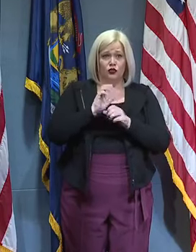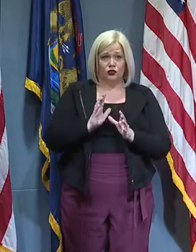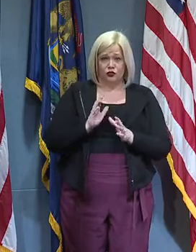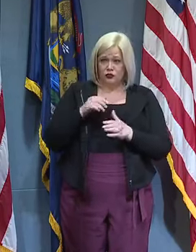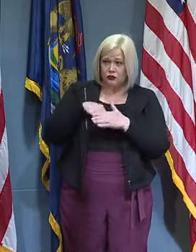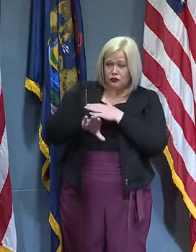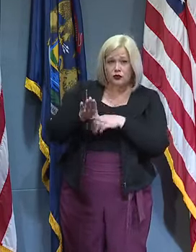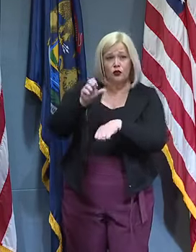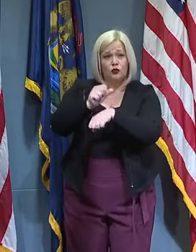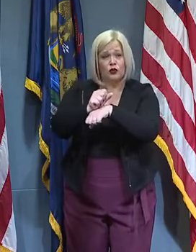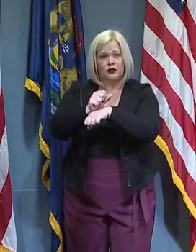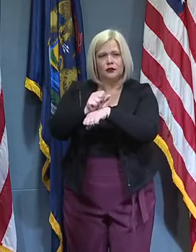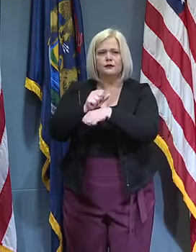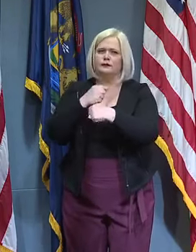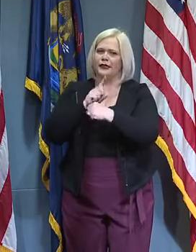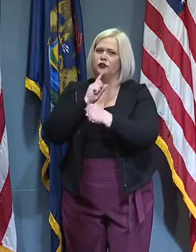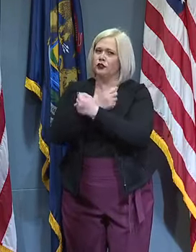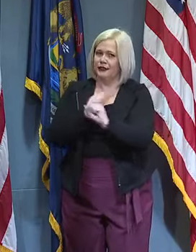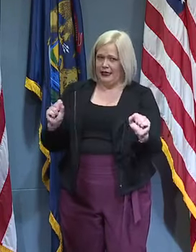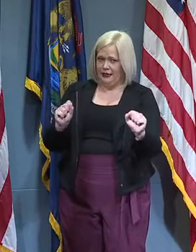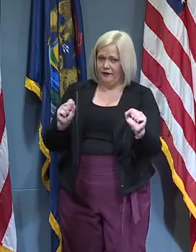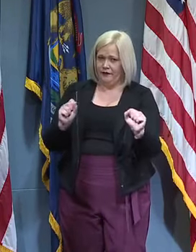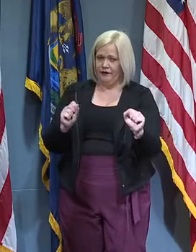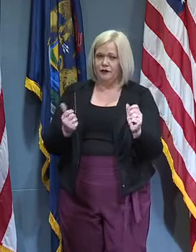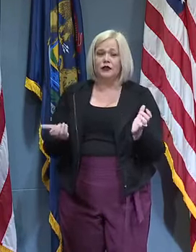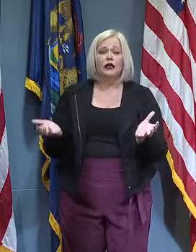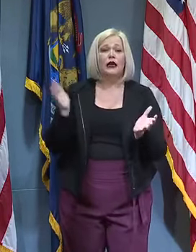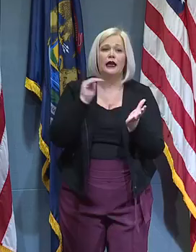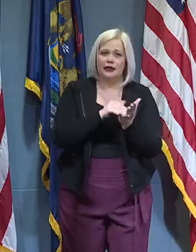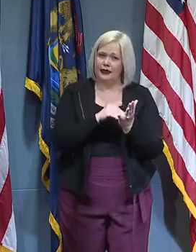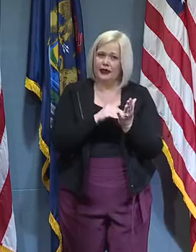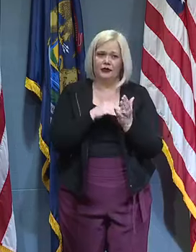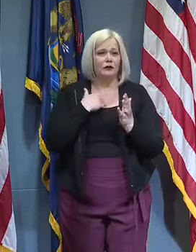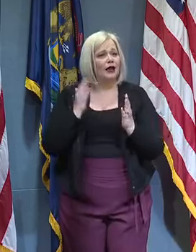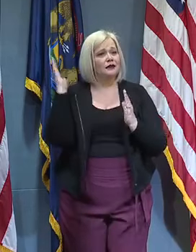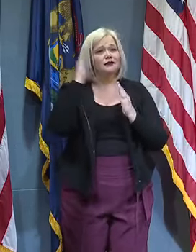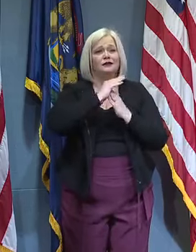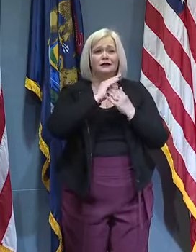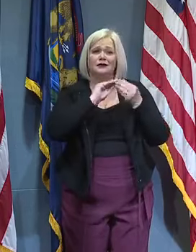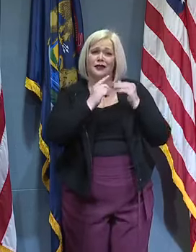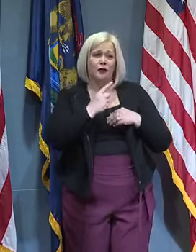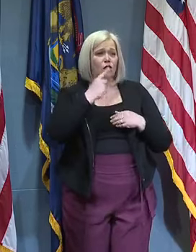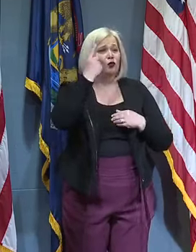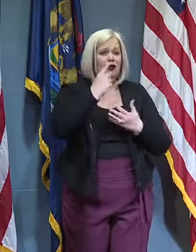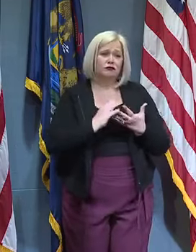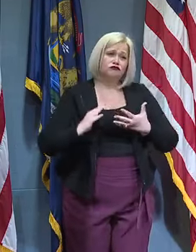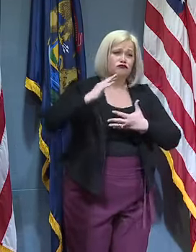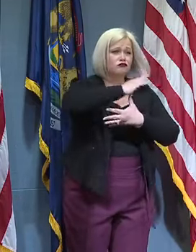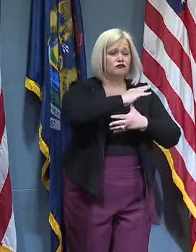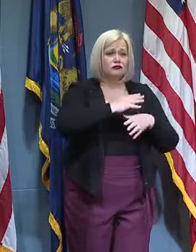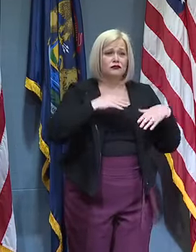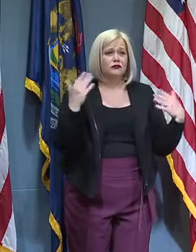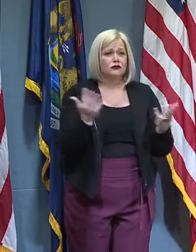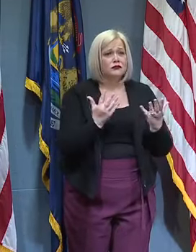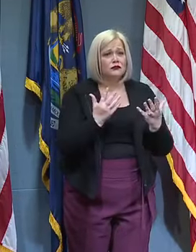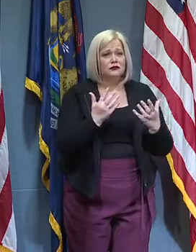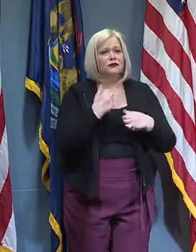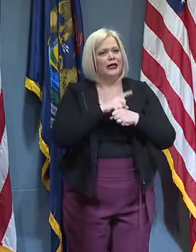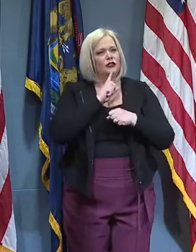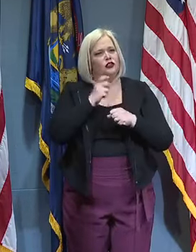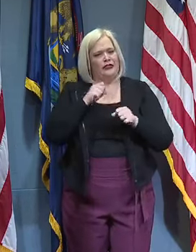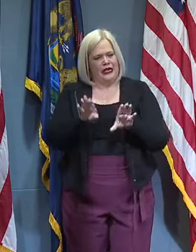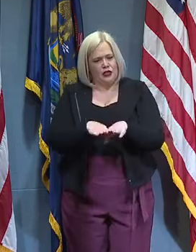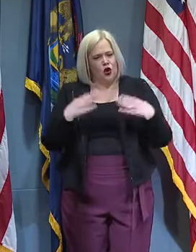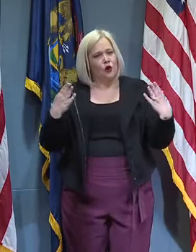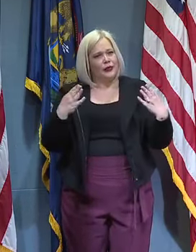I've said before, my number one priority is re-engaging sectors of our economy as we are looking at the number one thing is the